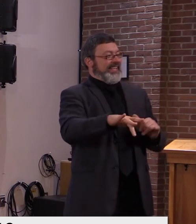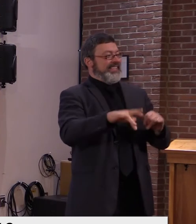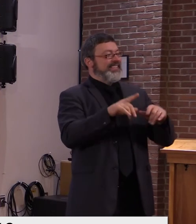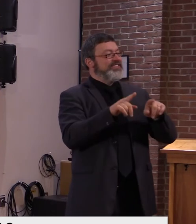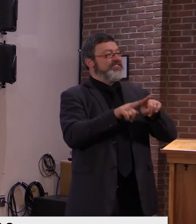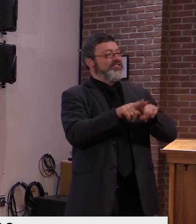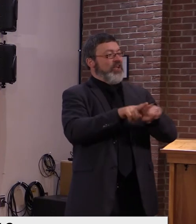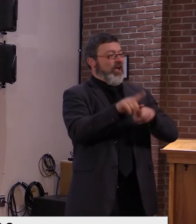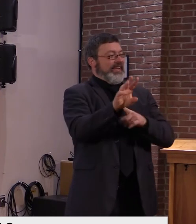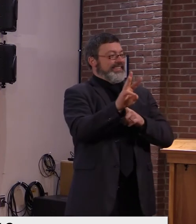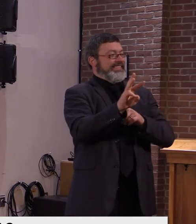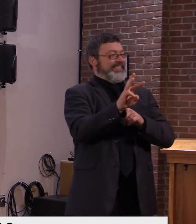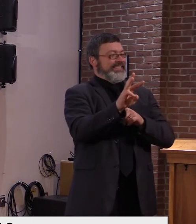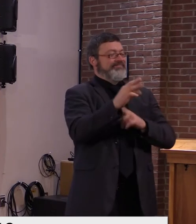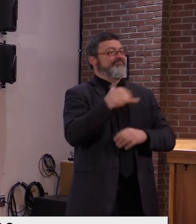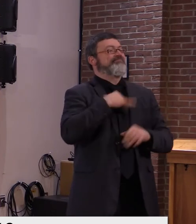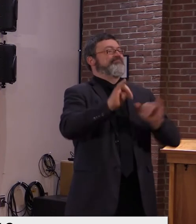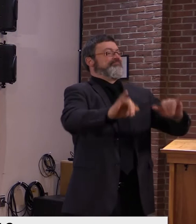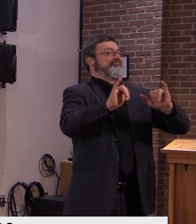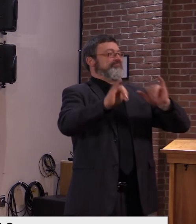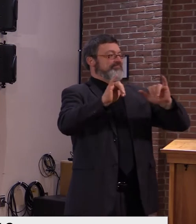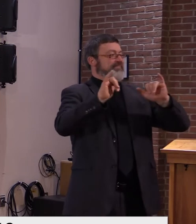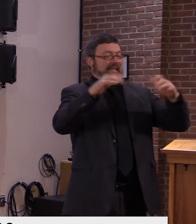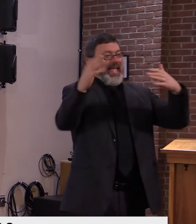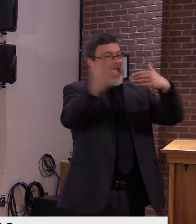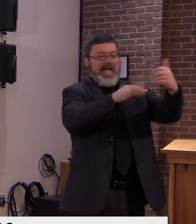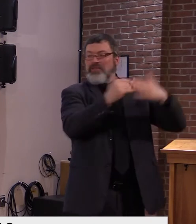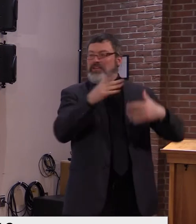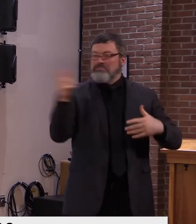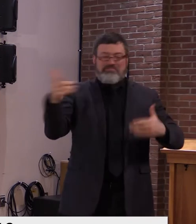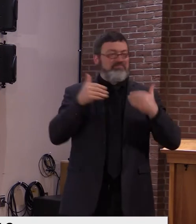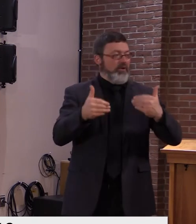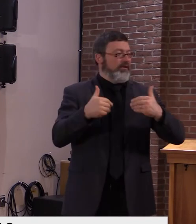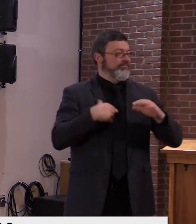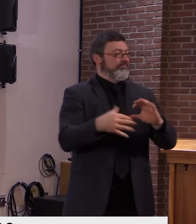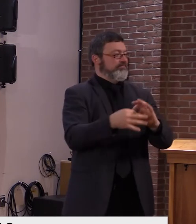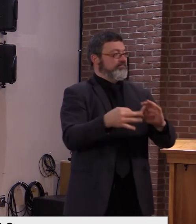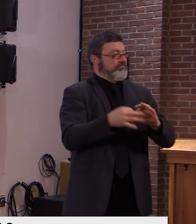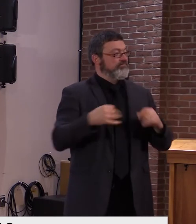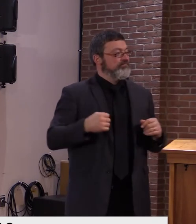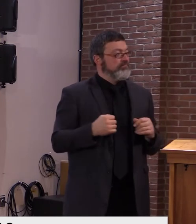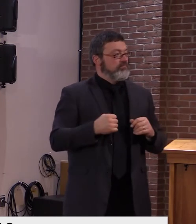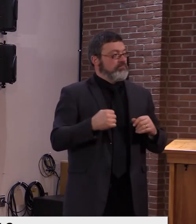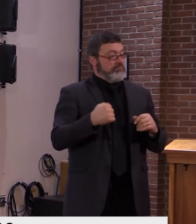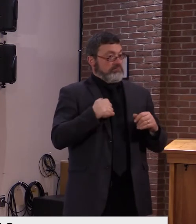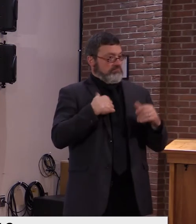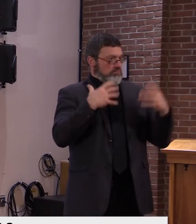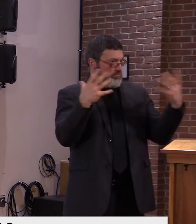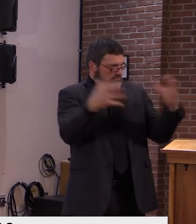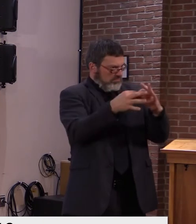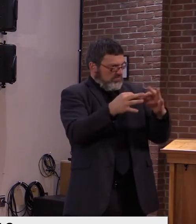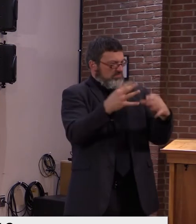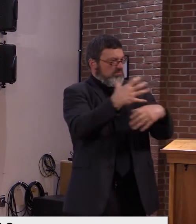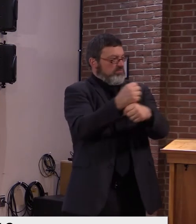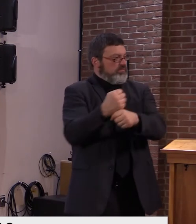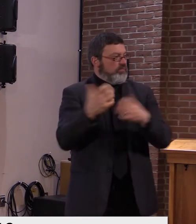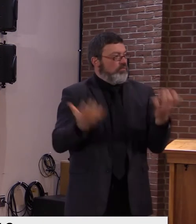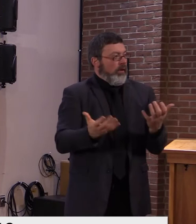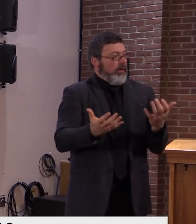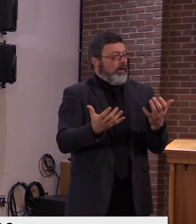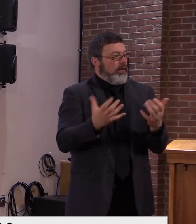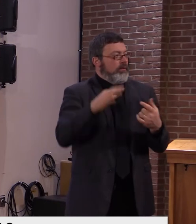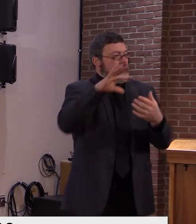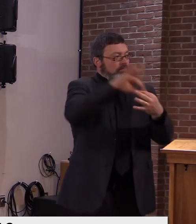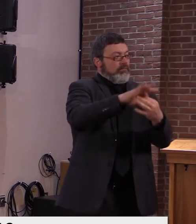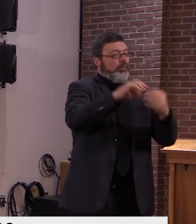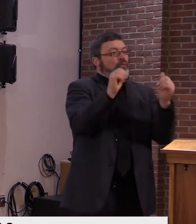Good morning again. I'd like to take an opportunity just to provide a couple of brief updates. First, on health and safety assessments that have been